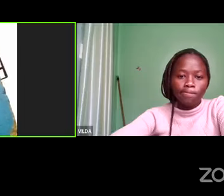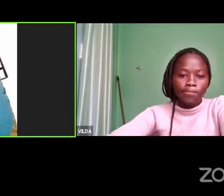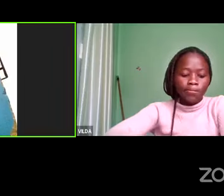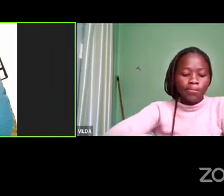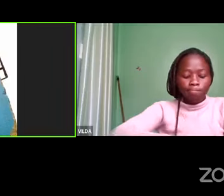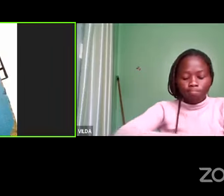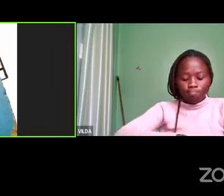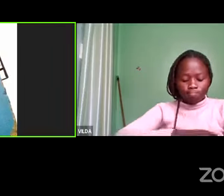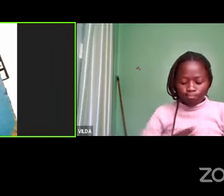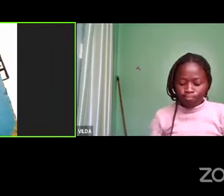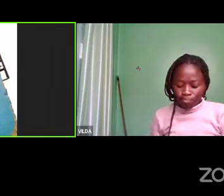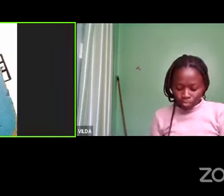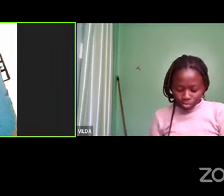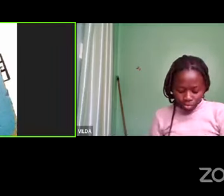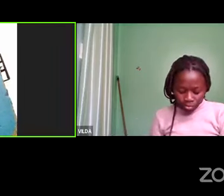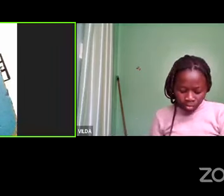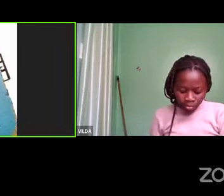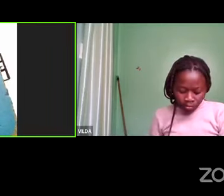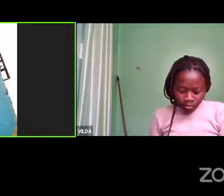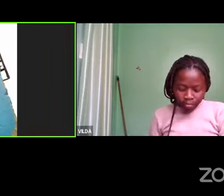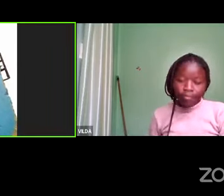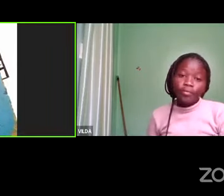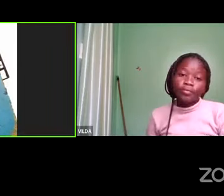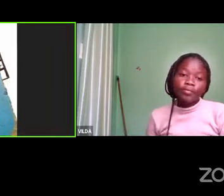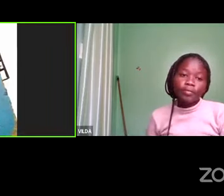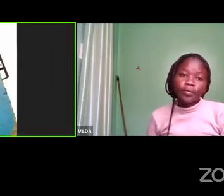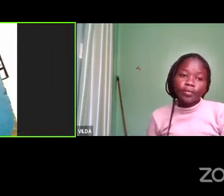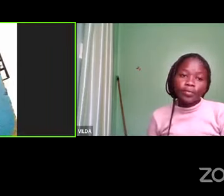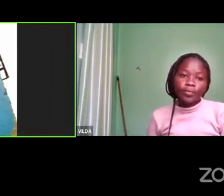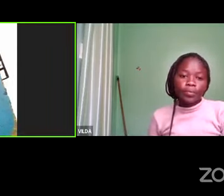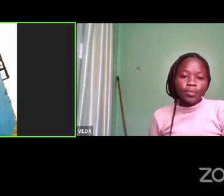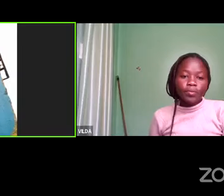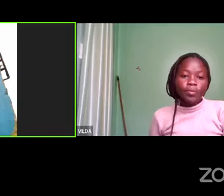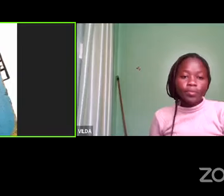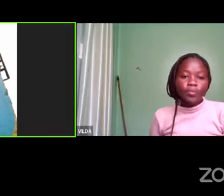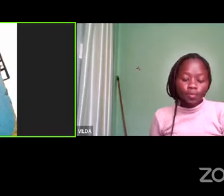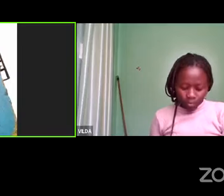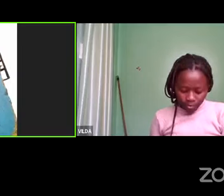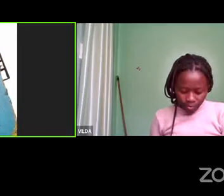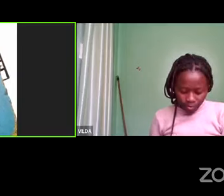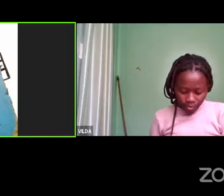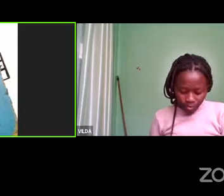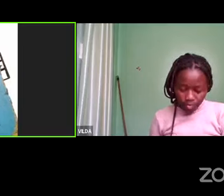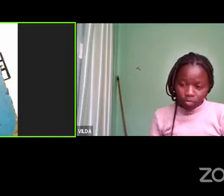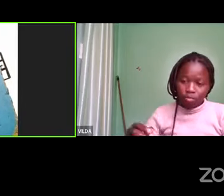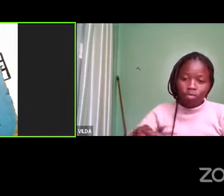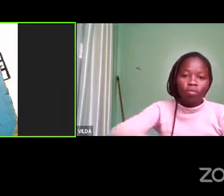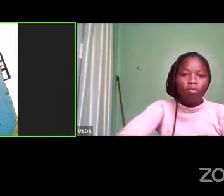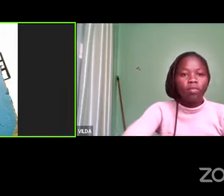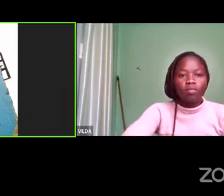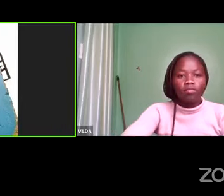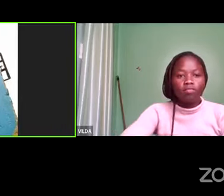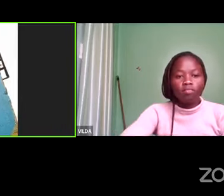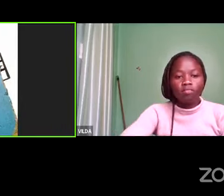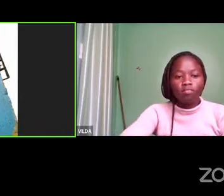look at even the loose, you find that they are not clean for those persons to access them. So